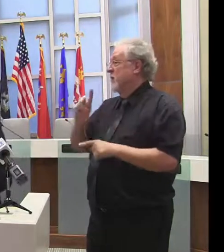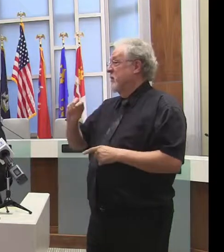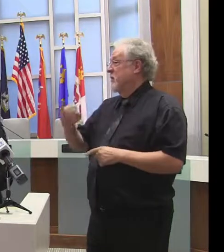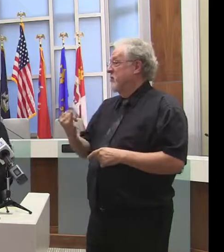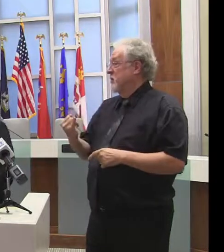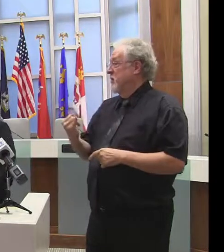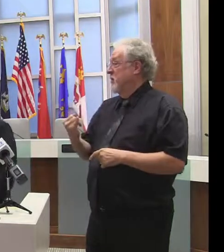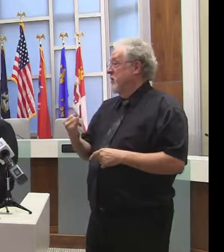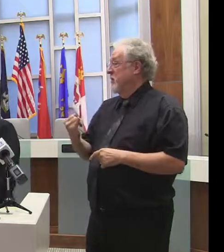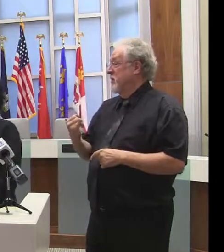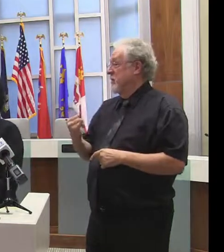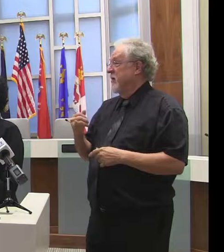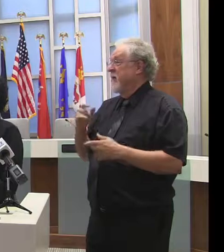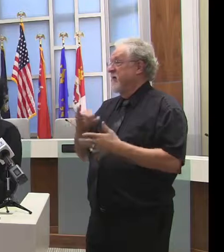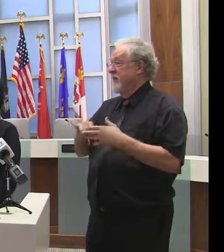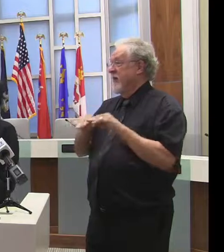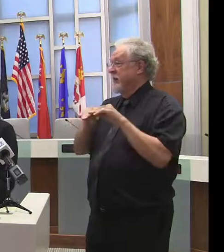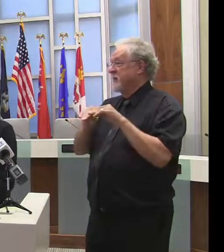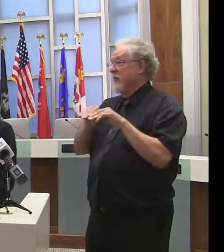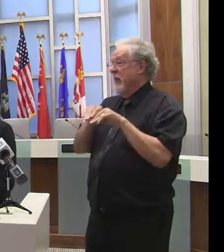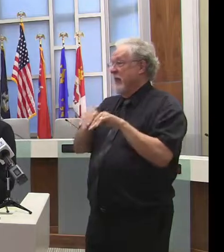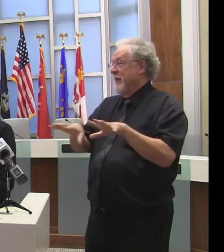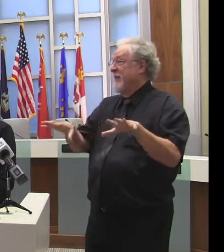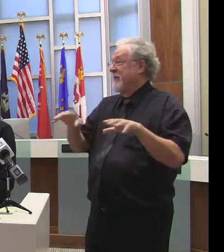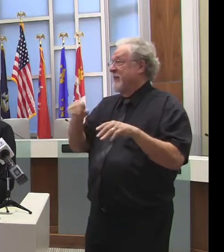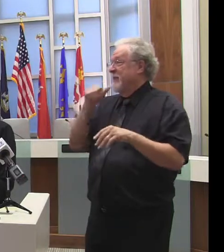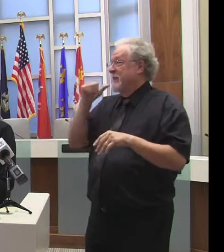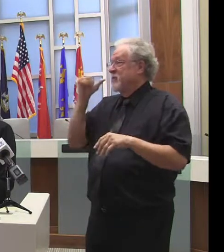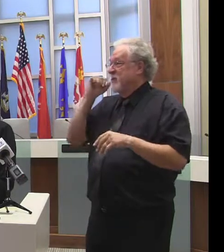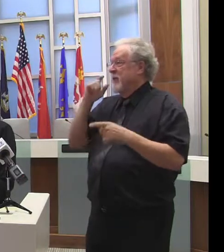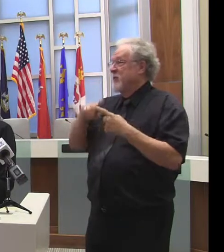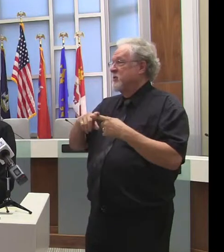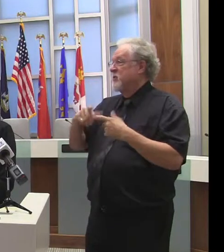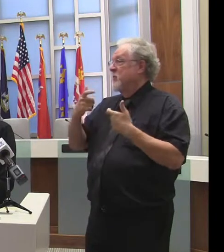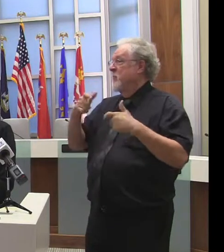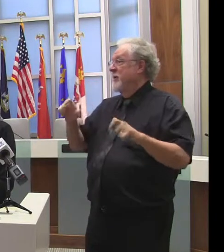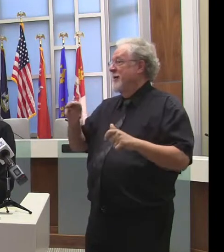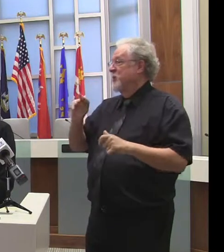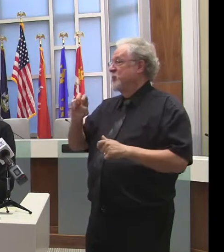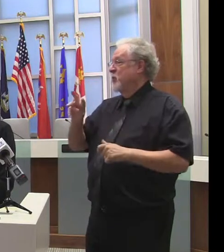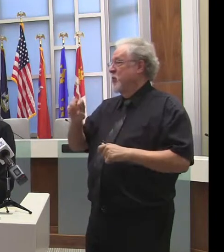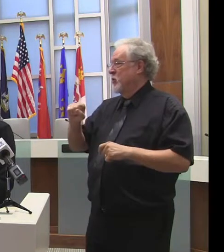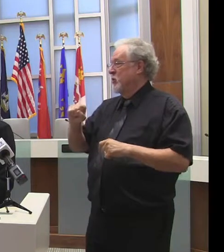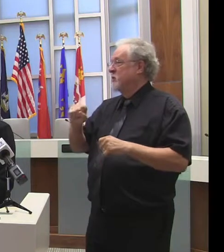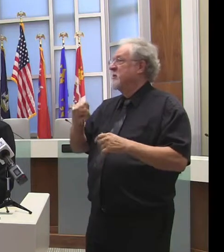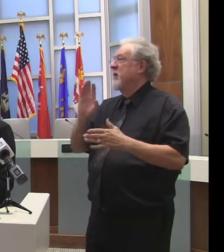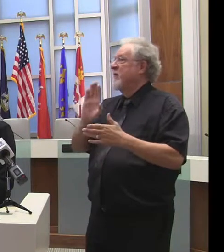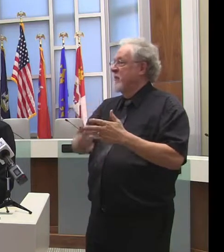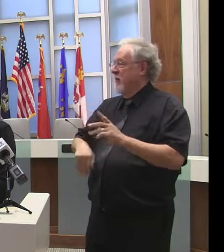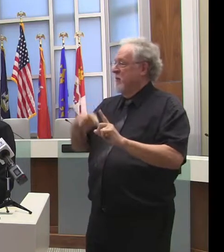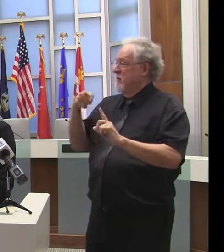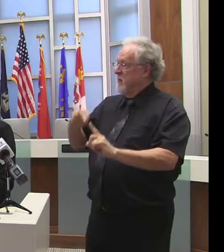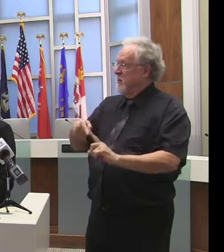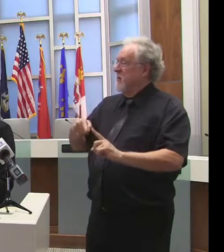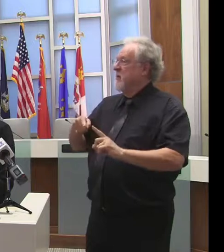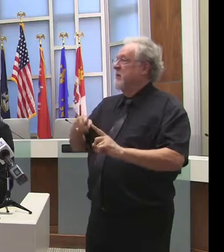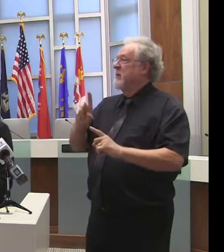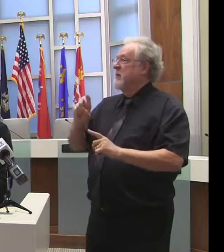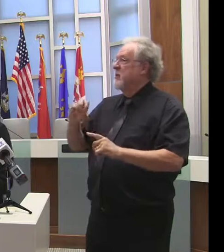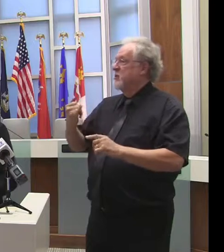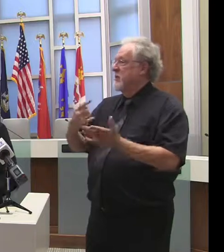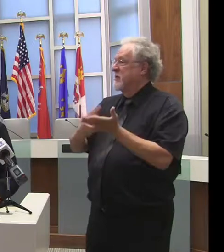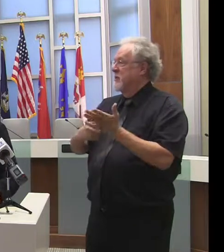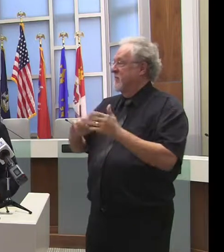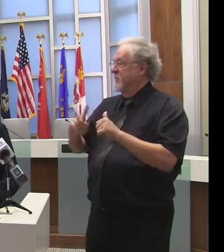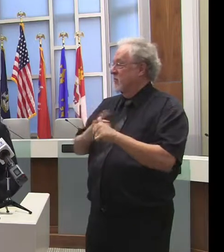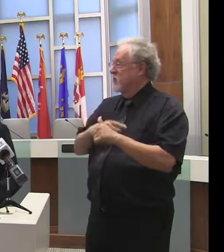of Justice? The fact that it was leaked yesterday to major news networks rather than DOJ coming down here and discussing it